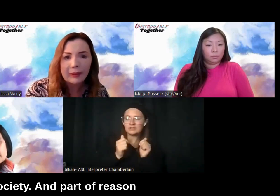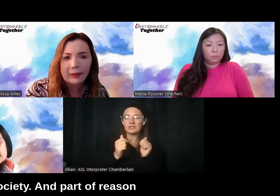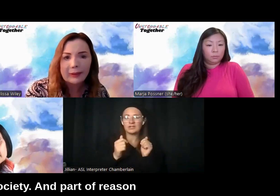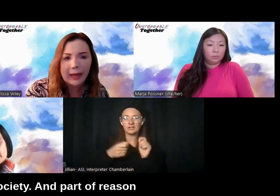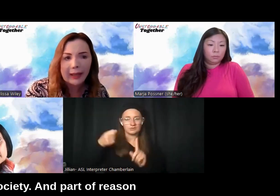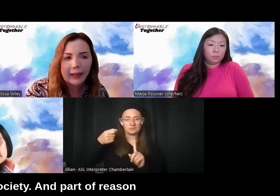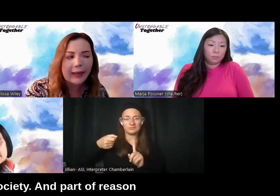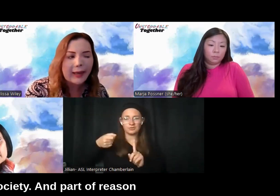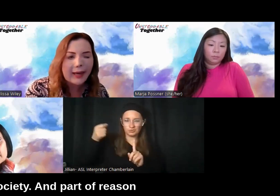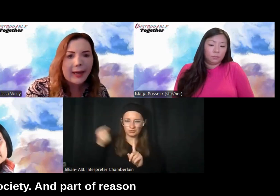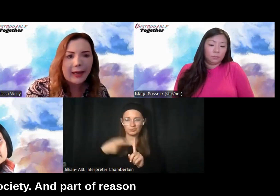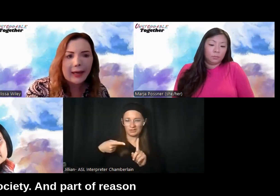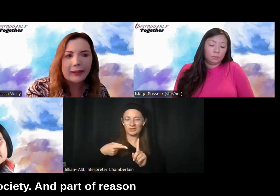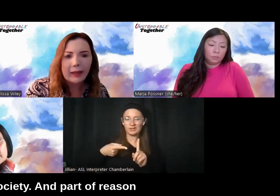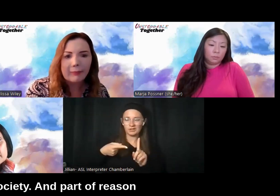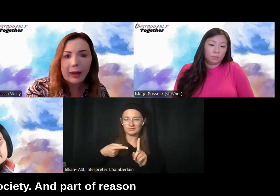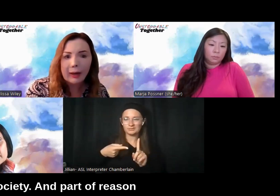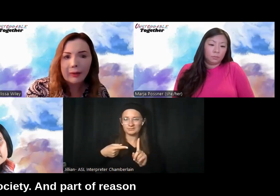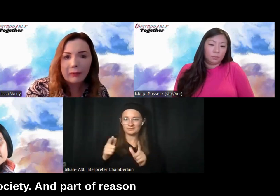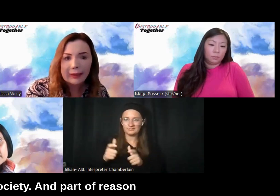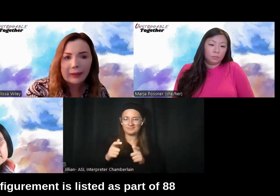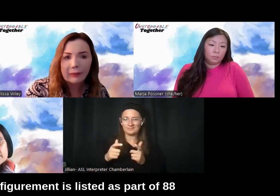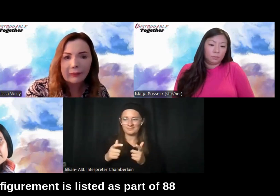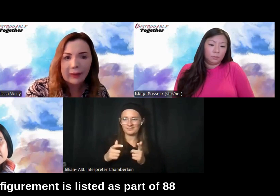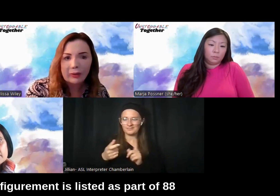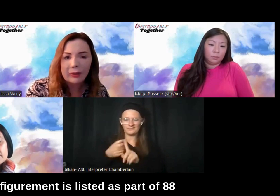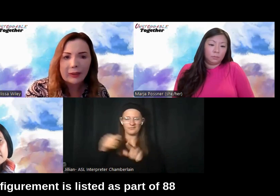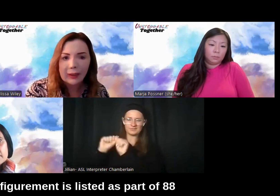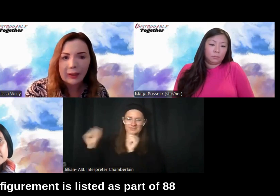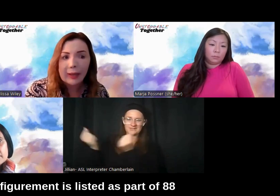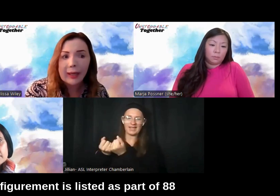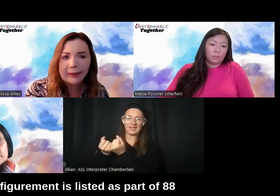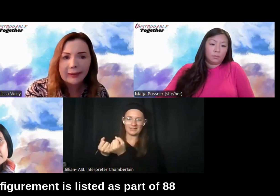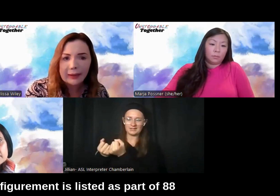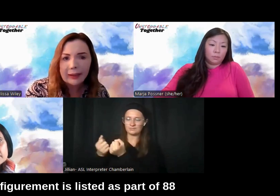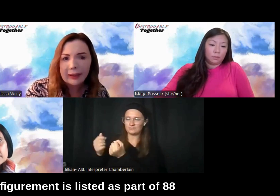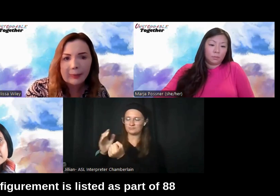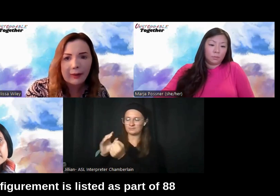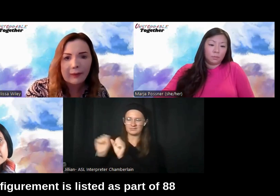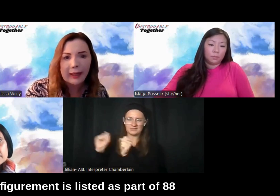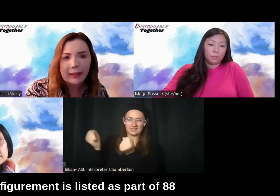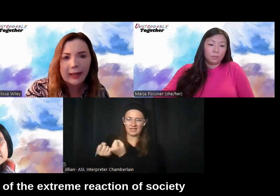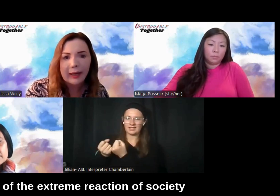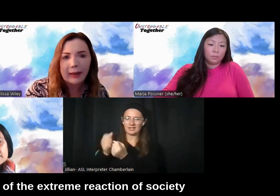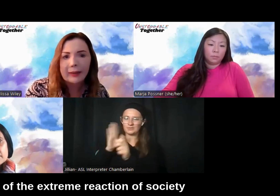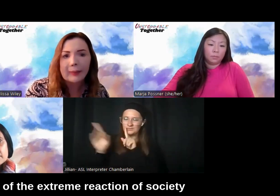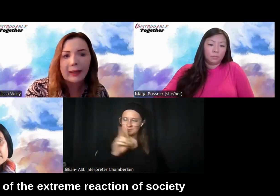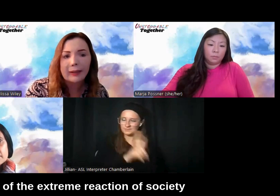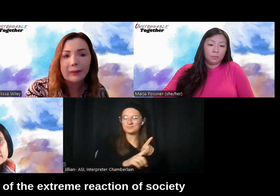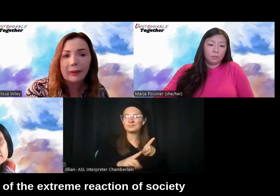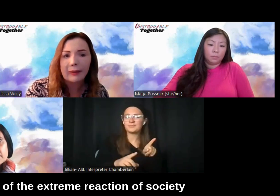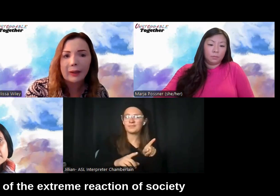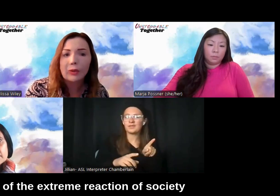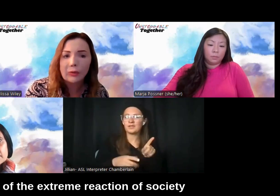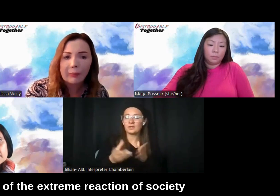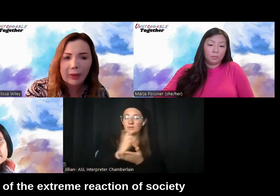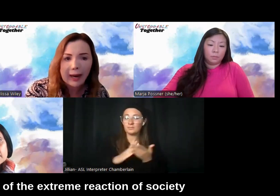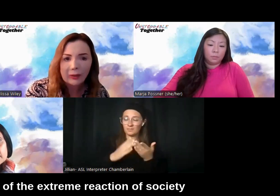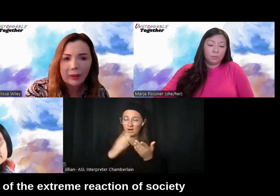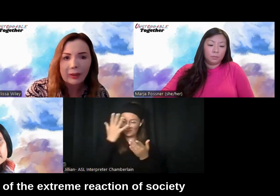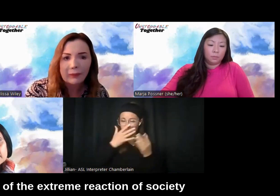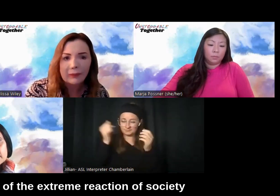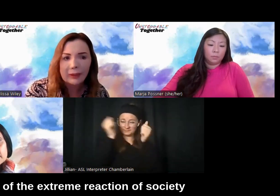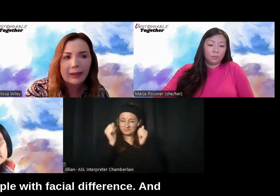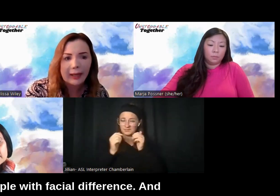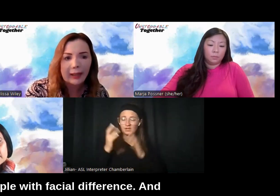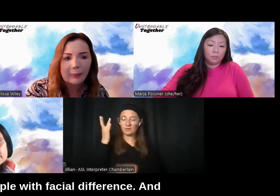from the society. And part of the reason facial disfigurement is listed as part of the ADA is because of the extreme